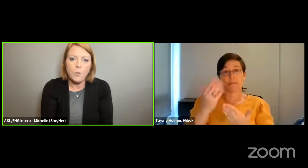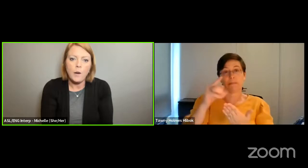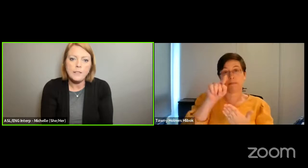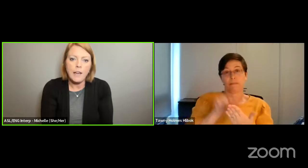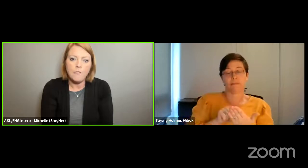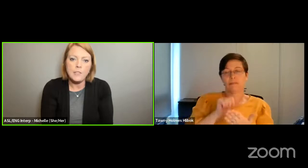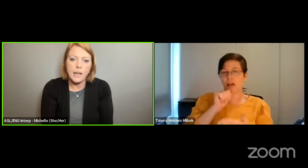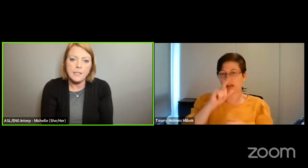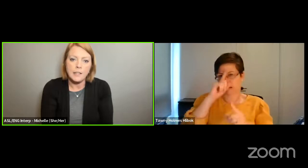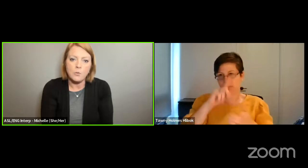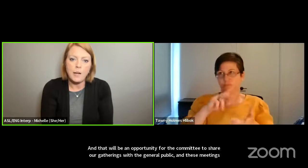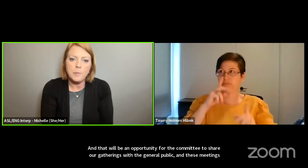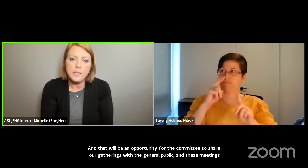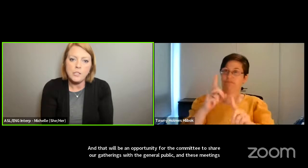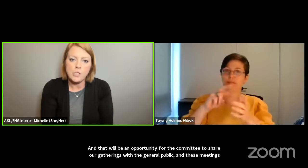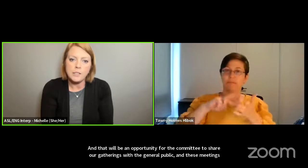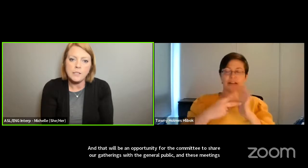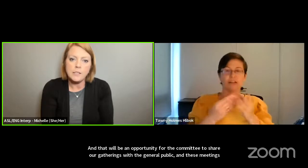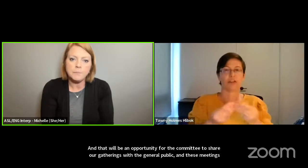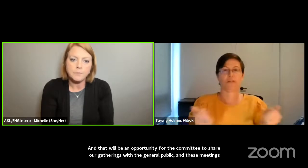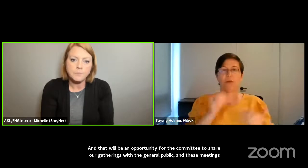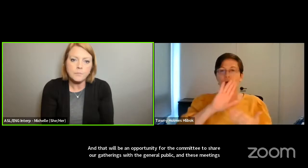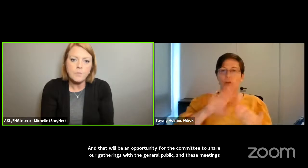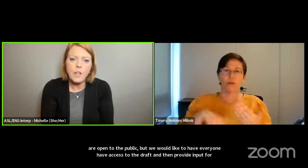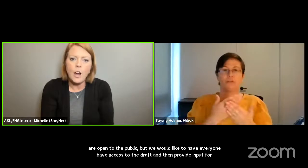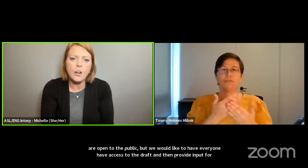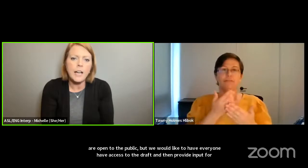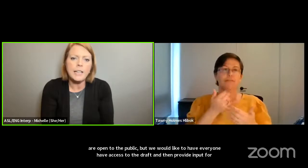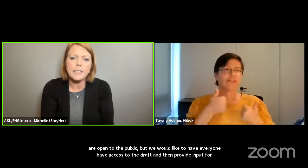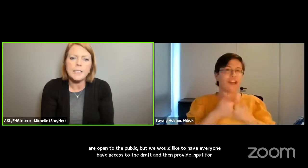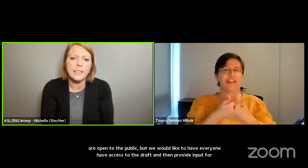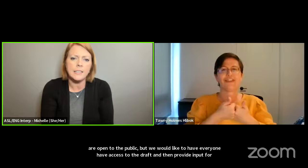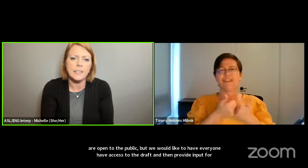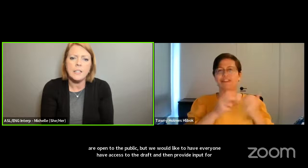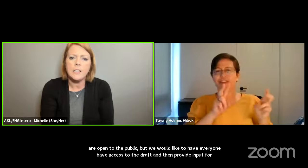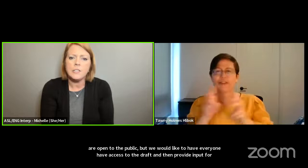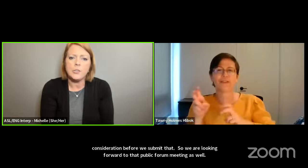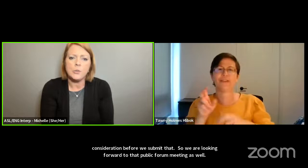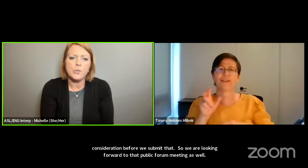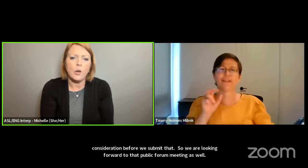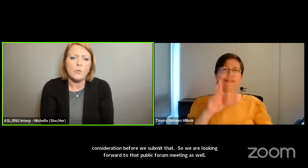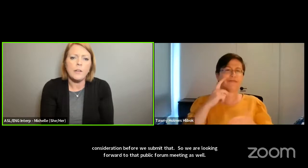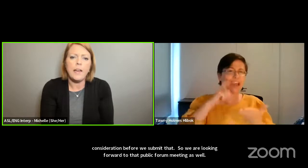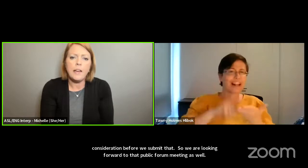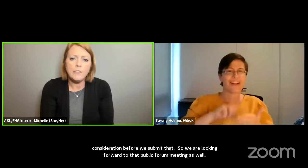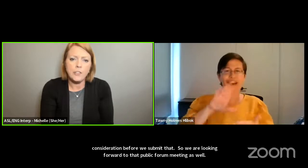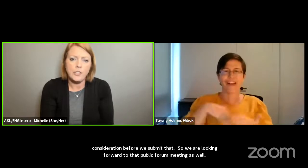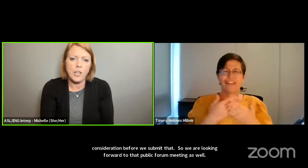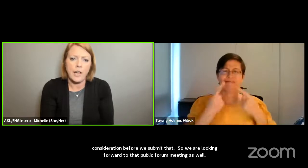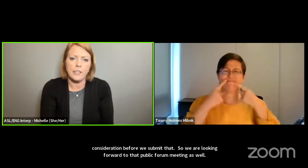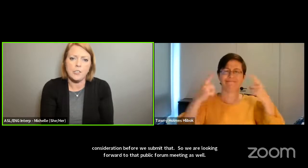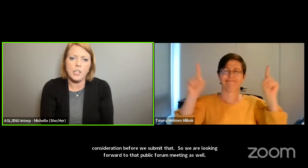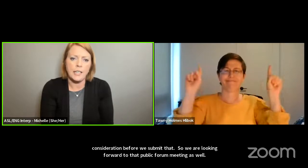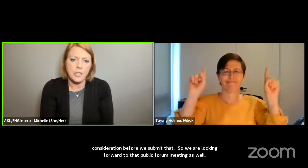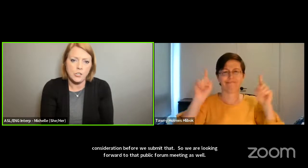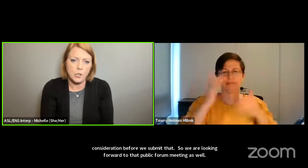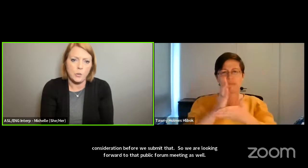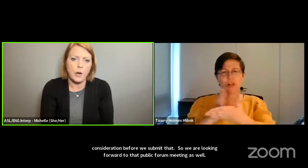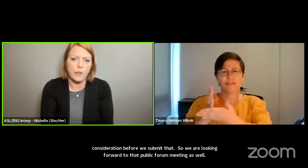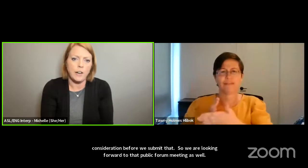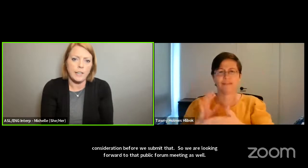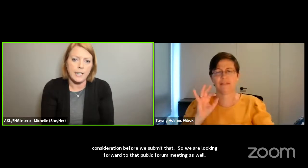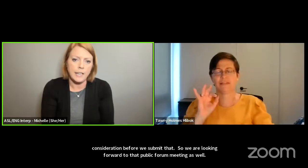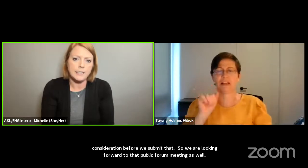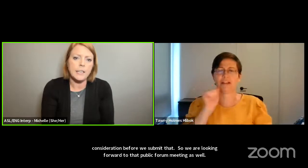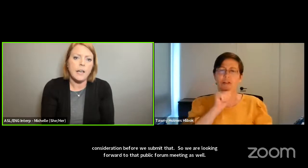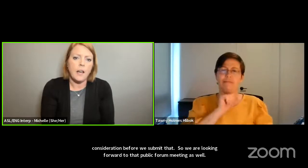well. I want to emphasize that the recommendations are not intended to solve every challenge and issue